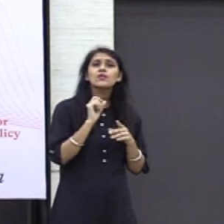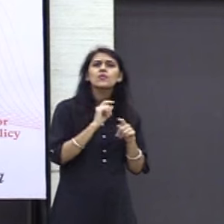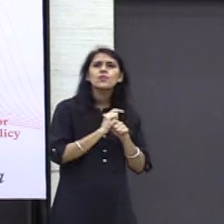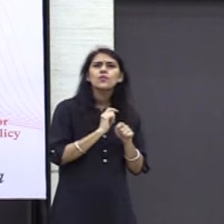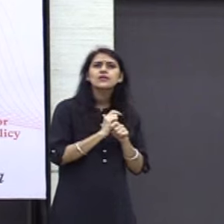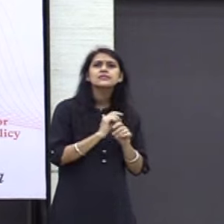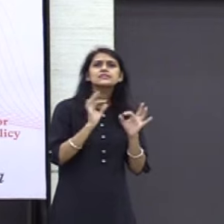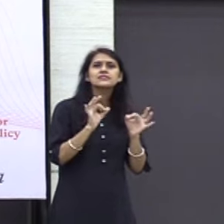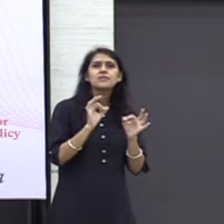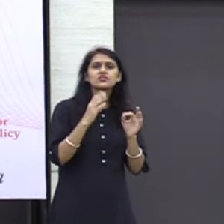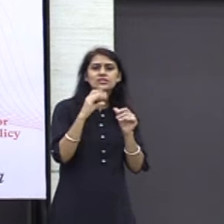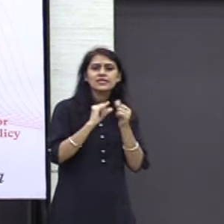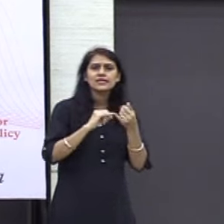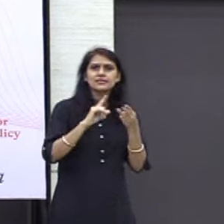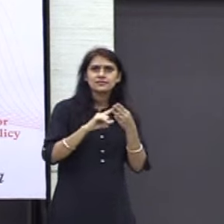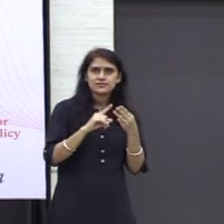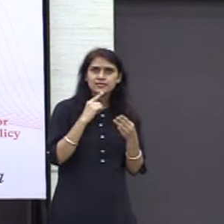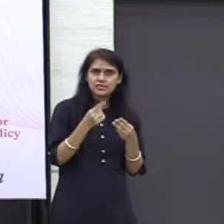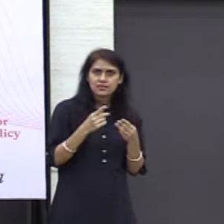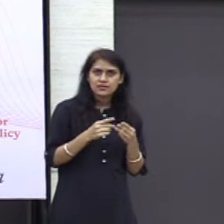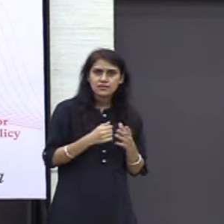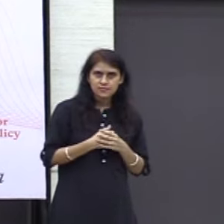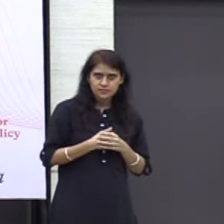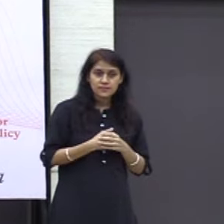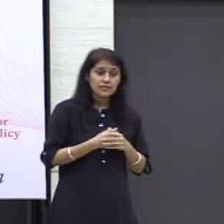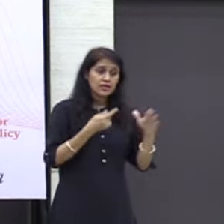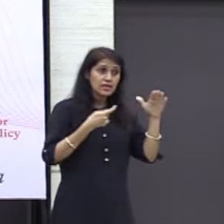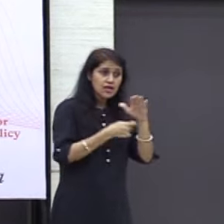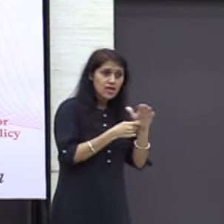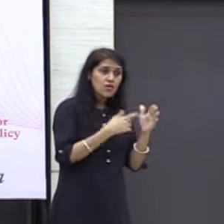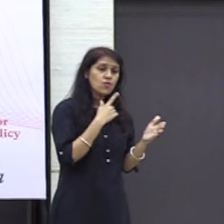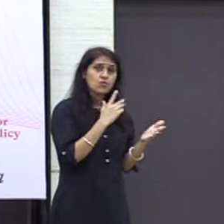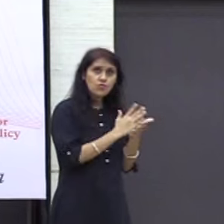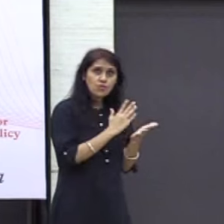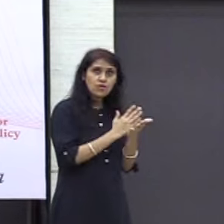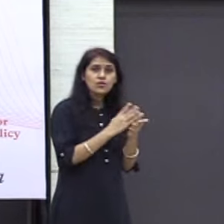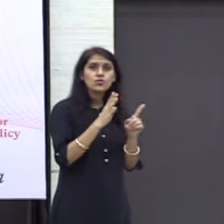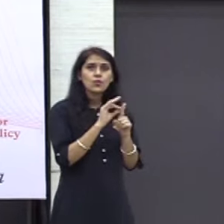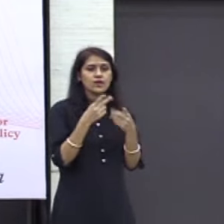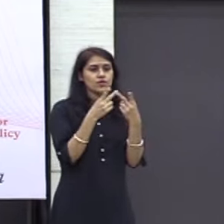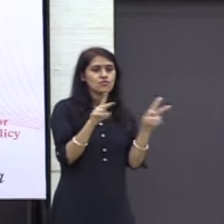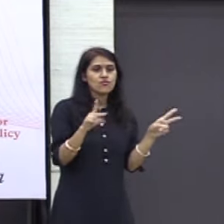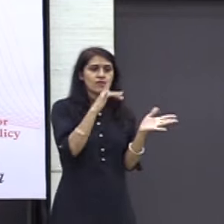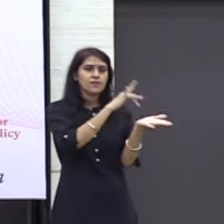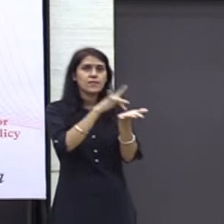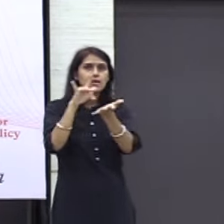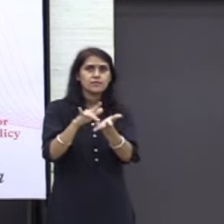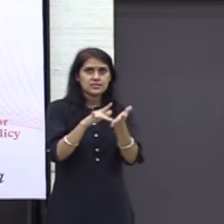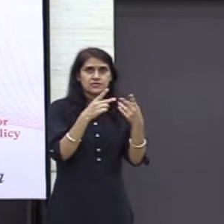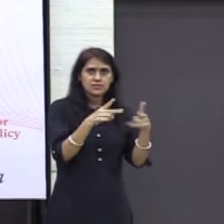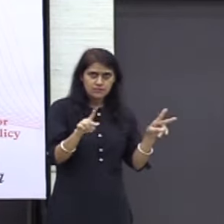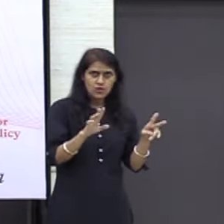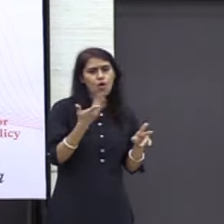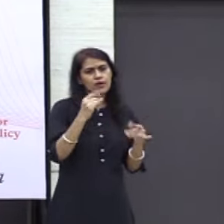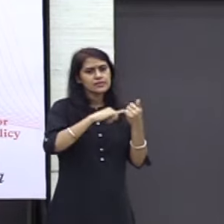where, as you said, that the commitment of crime and the prosecution of crime is taking in two different places. Just let's suppose two